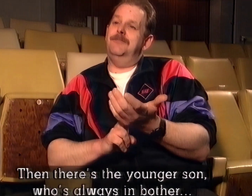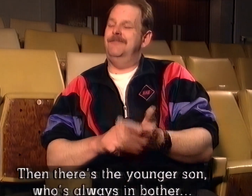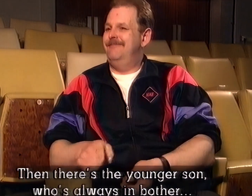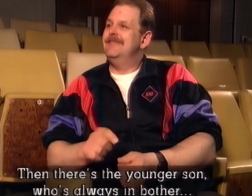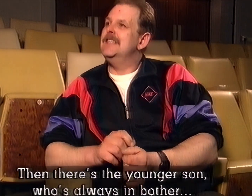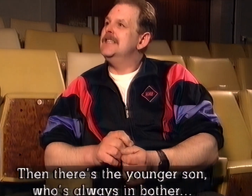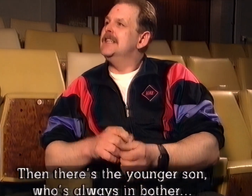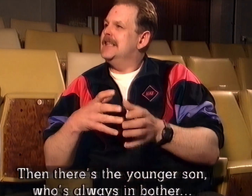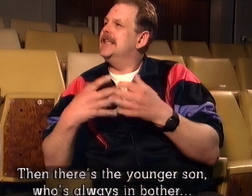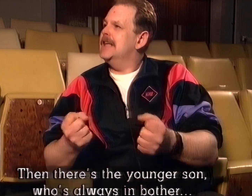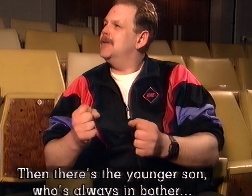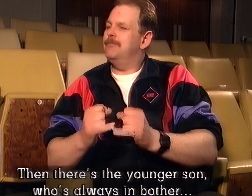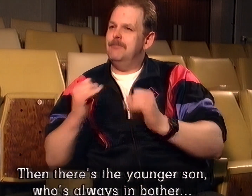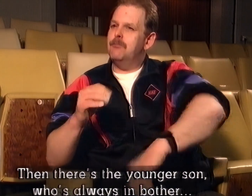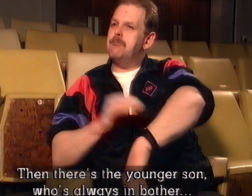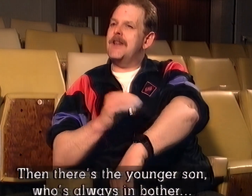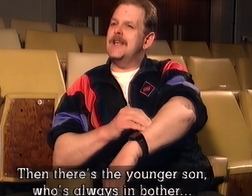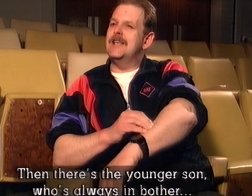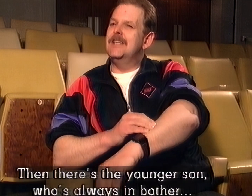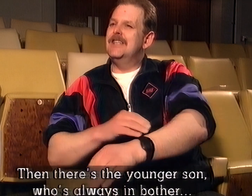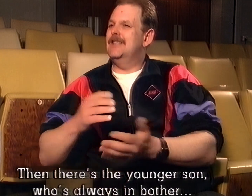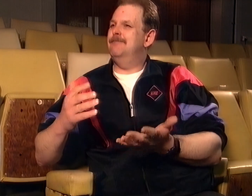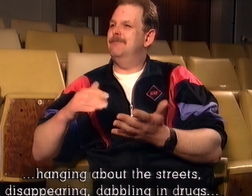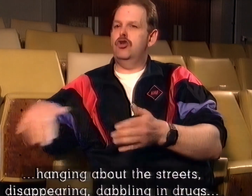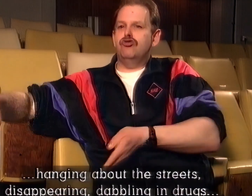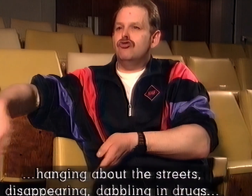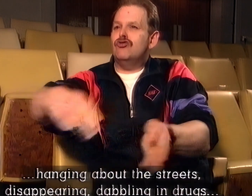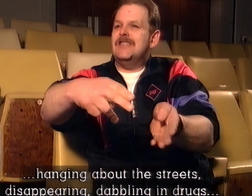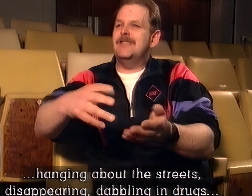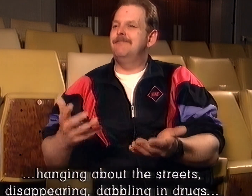Then there's the younger son, who's always in bother, hanging about the streets,